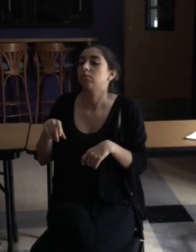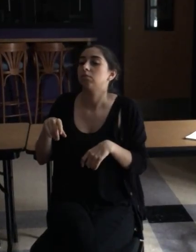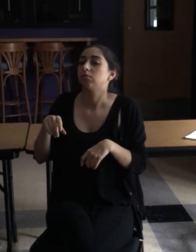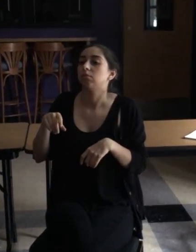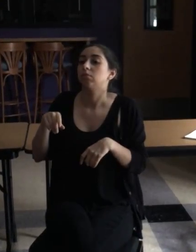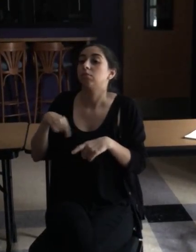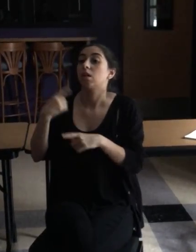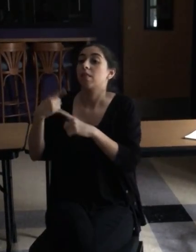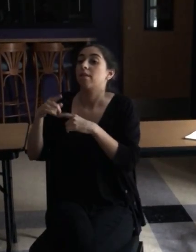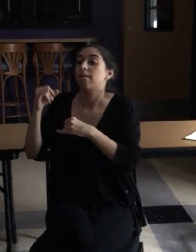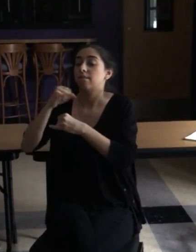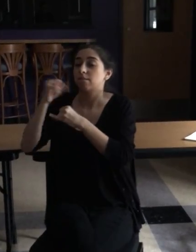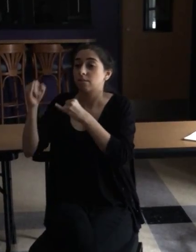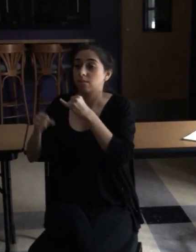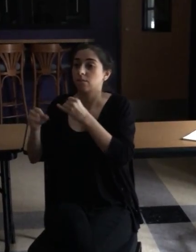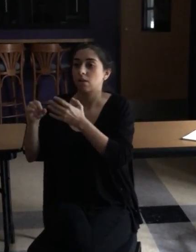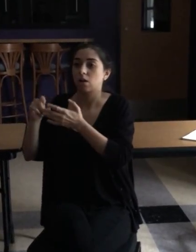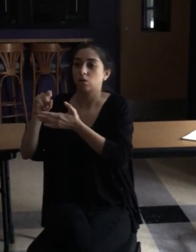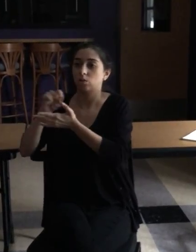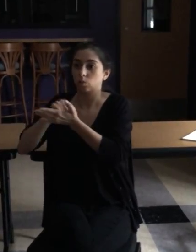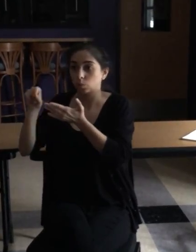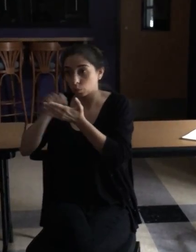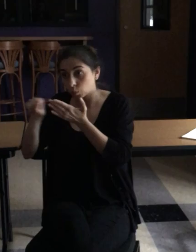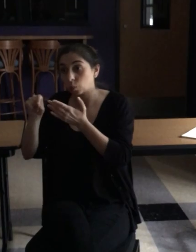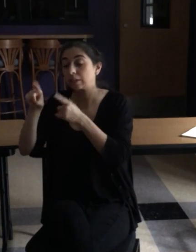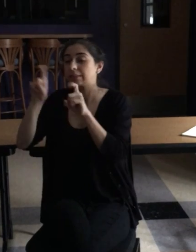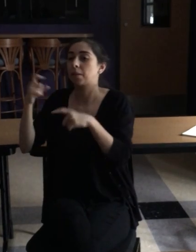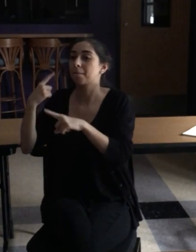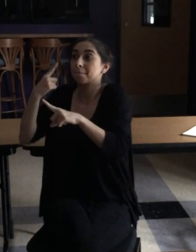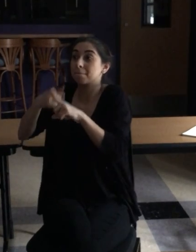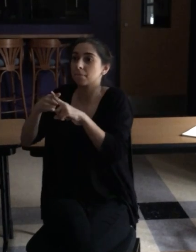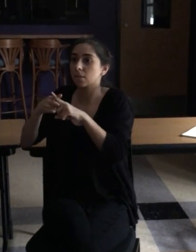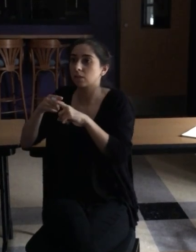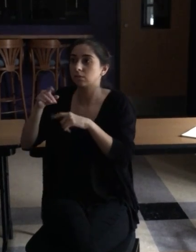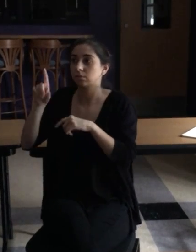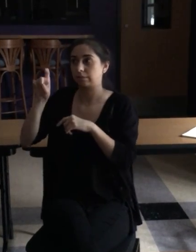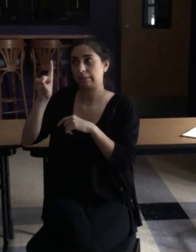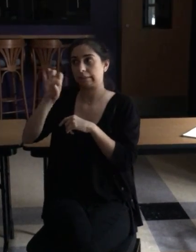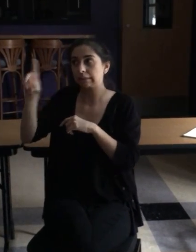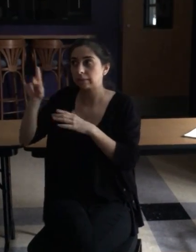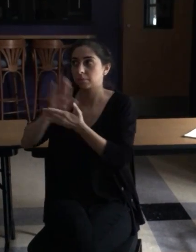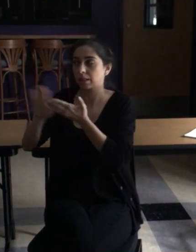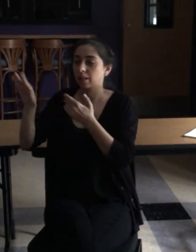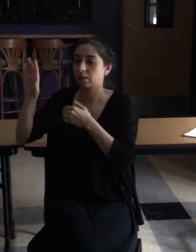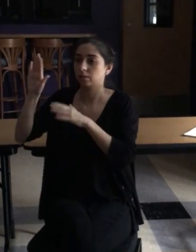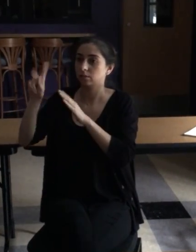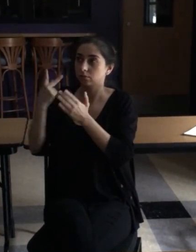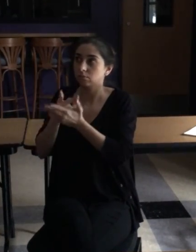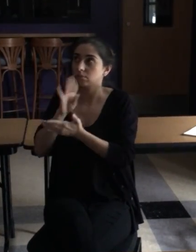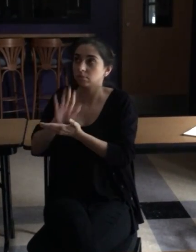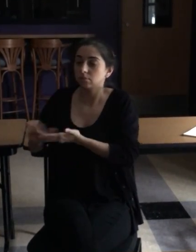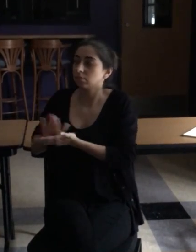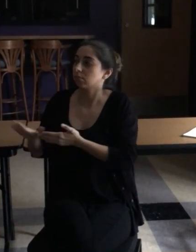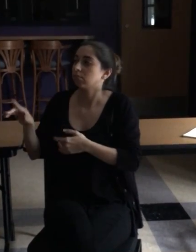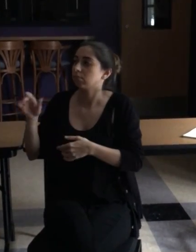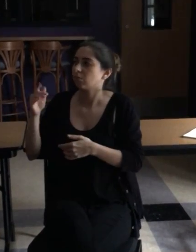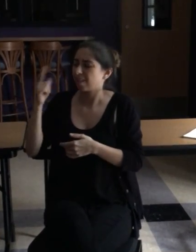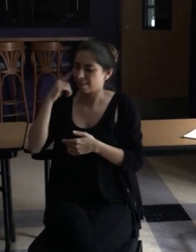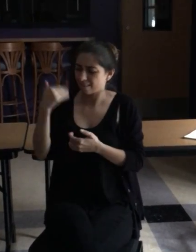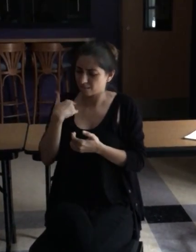final written and kitchen deep clean. I think there are 5, and if I count this one, 5, so you only have, I believe, 4 after